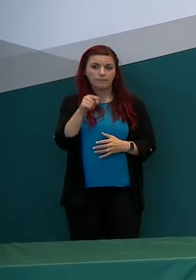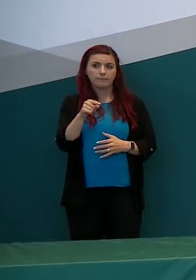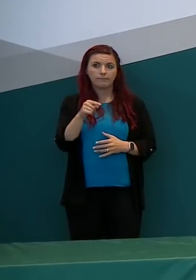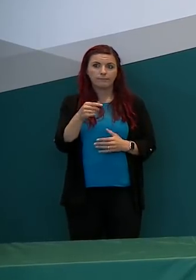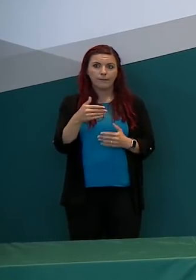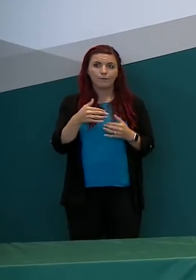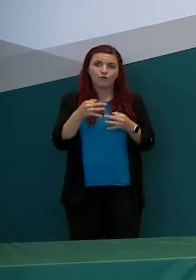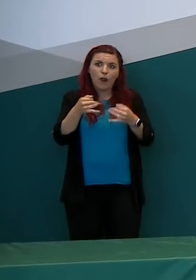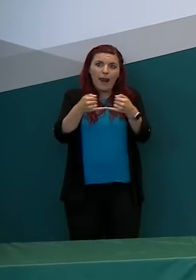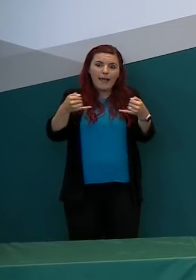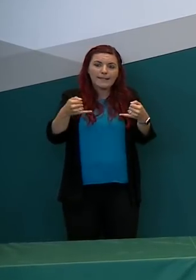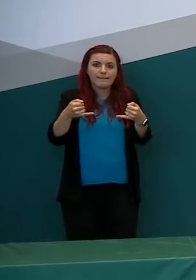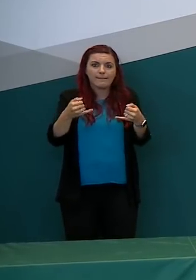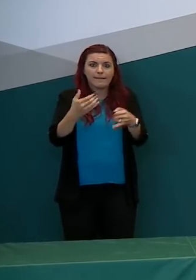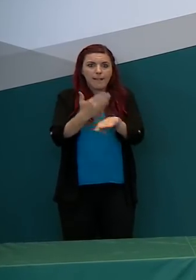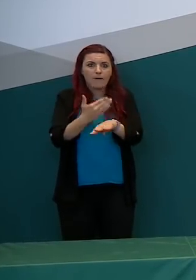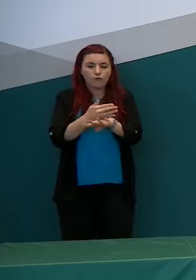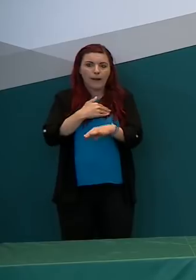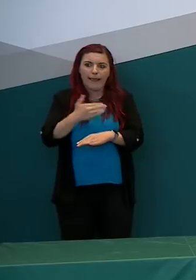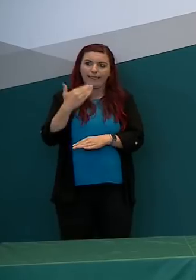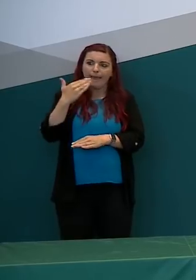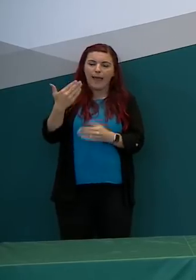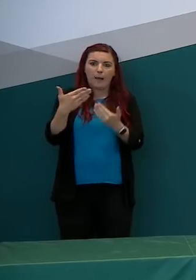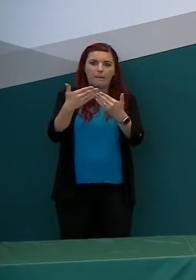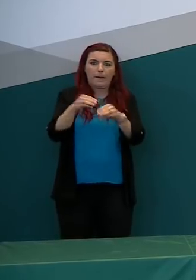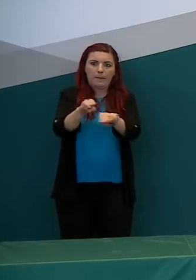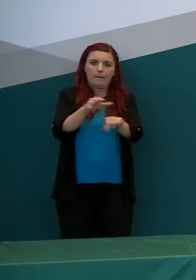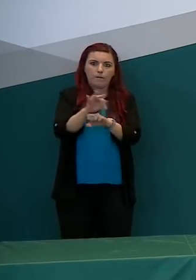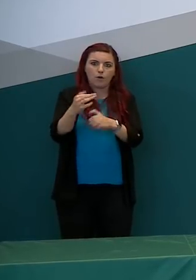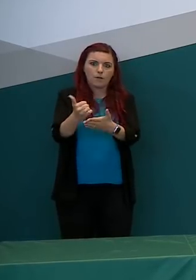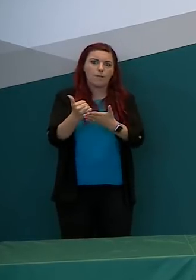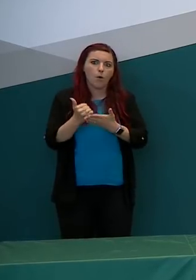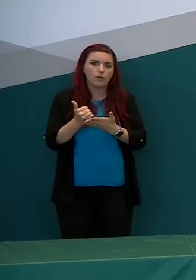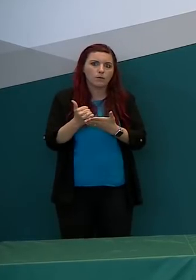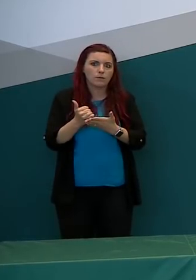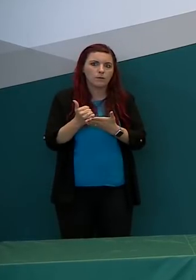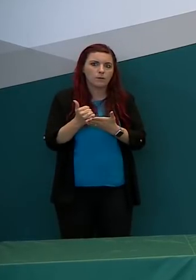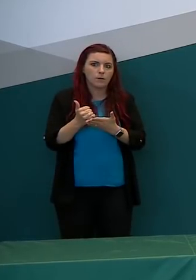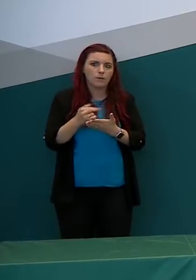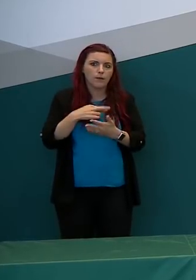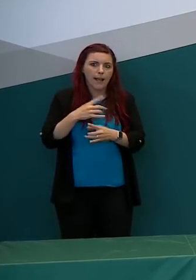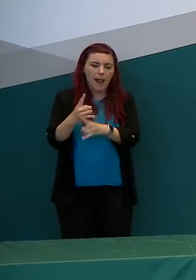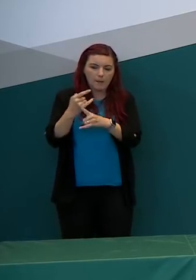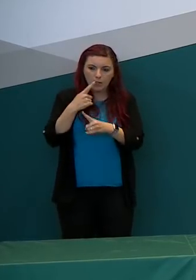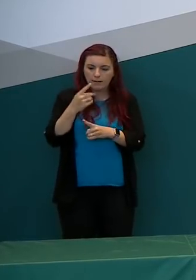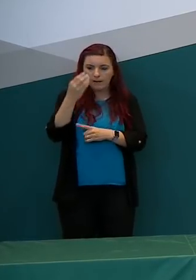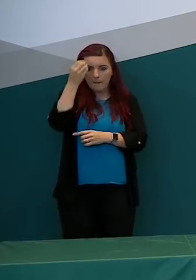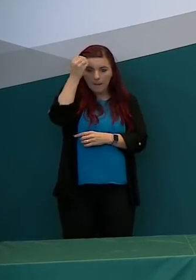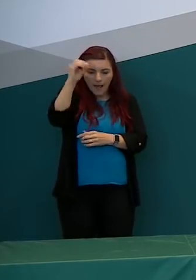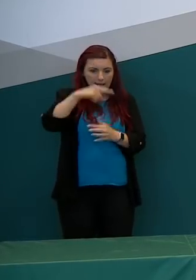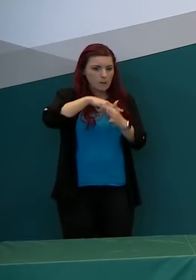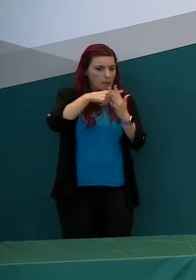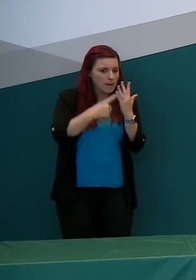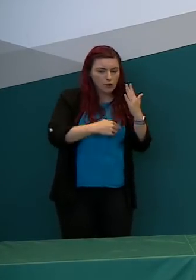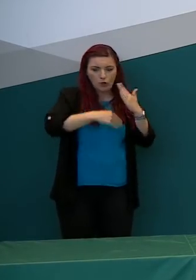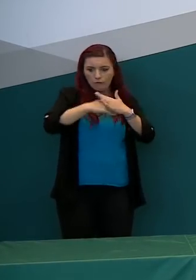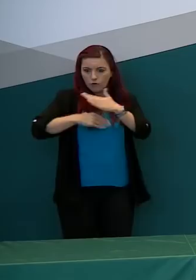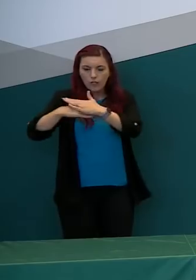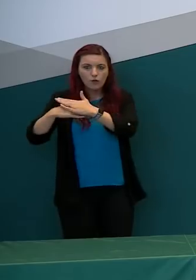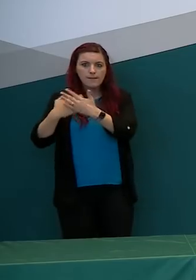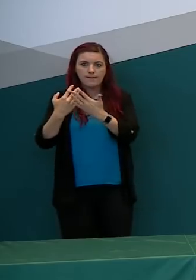the support. It has made a huge difference in our ability to continue to delivering care, and compliance with the measures that have been put in